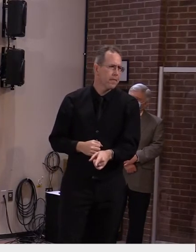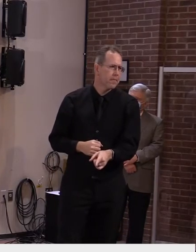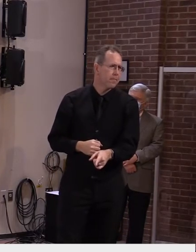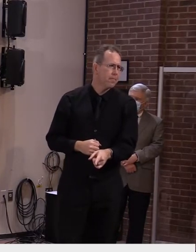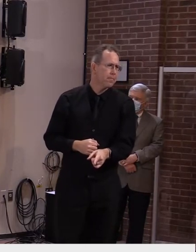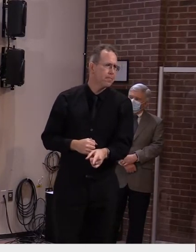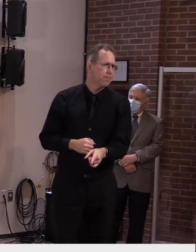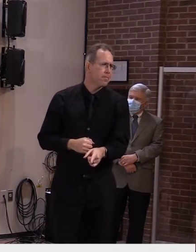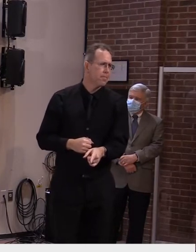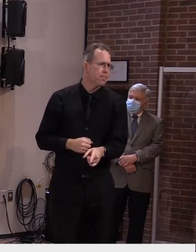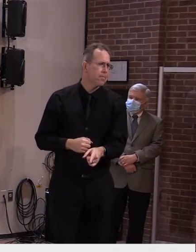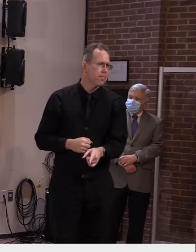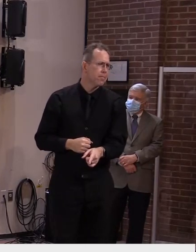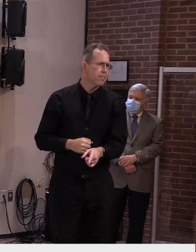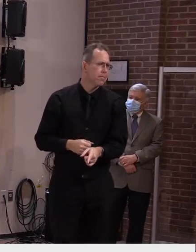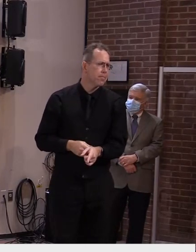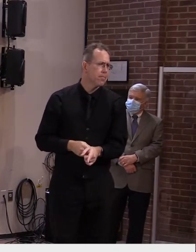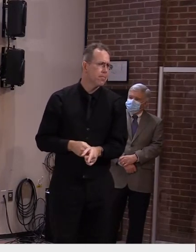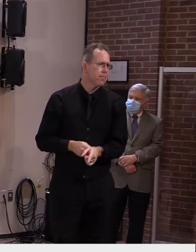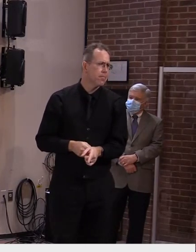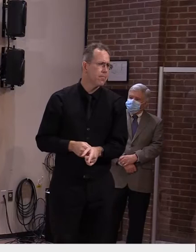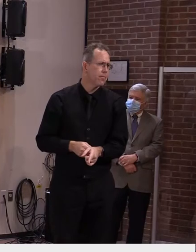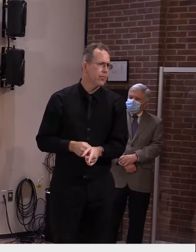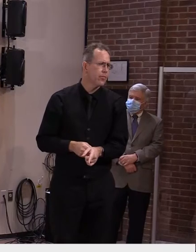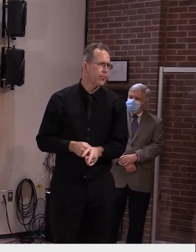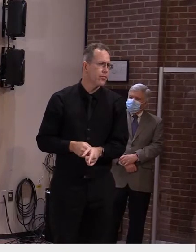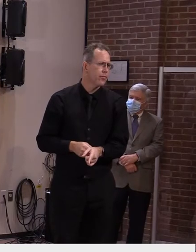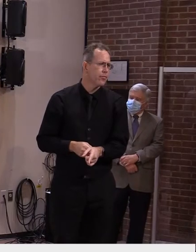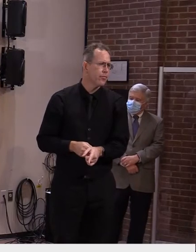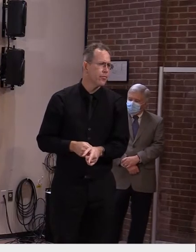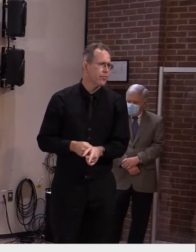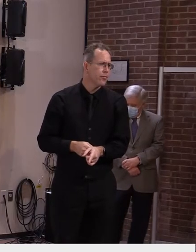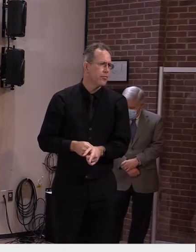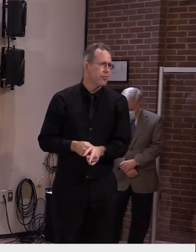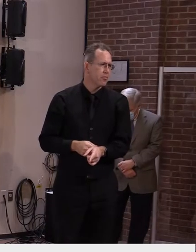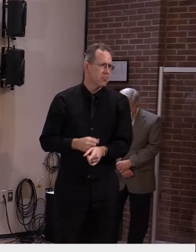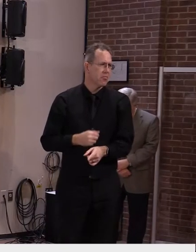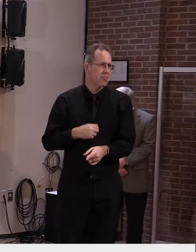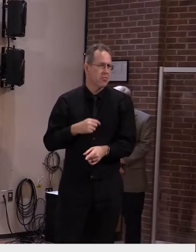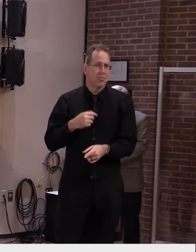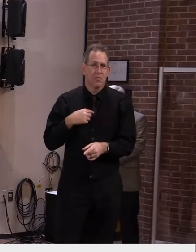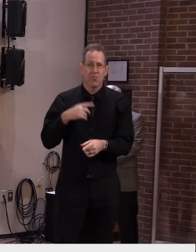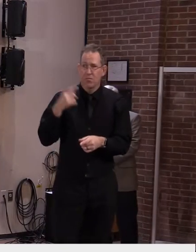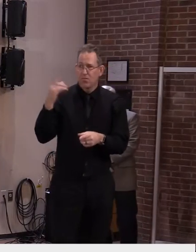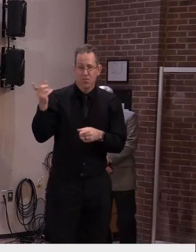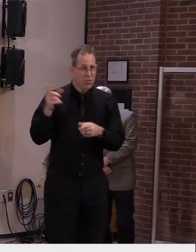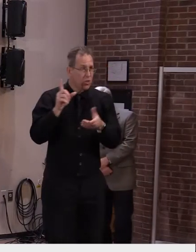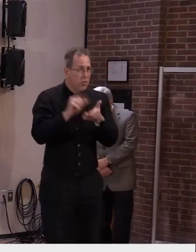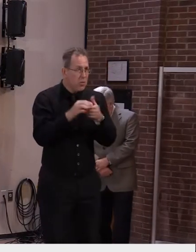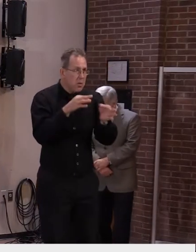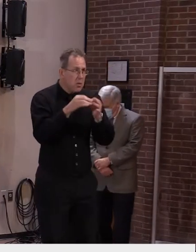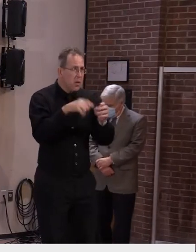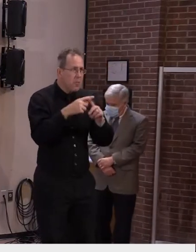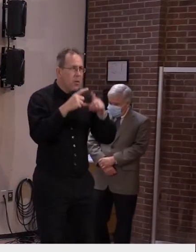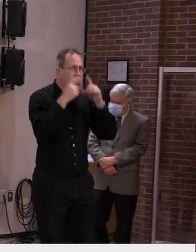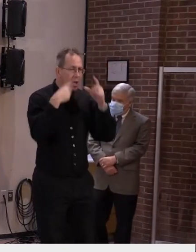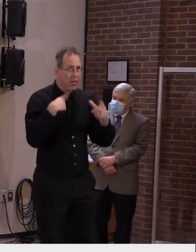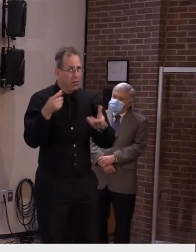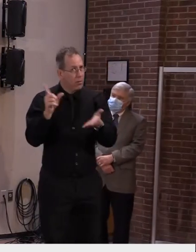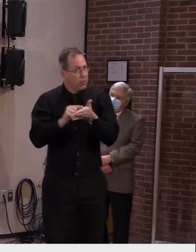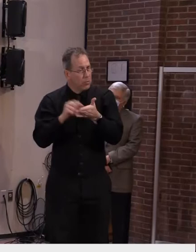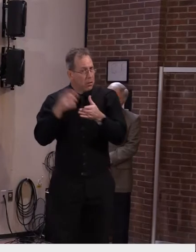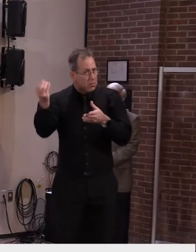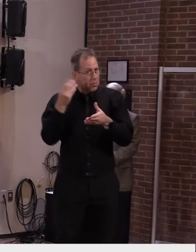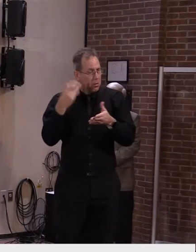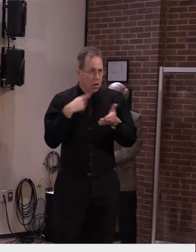written. But sorry, I was just wondering if Dr. Levine had any thoughts about the fact that he's now kind of in conflict with his predecessor.